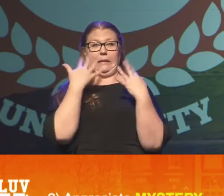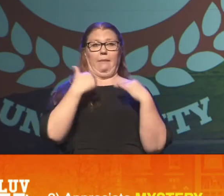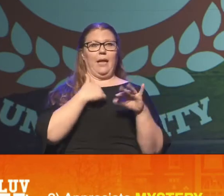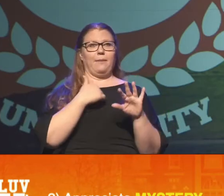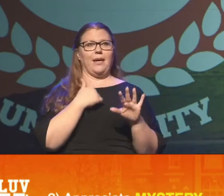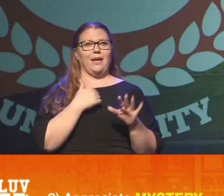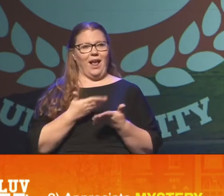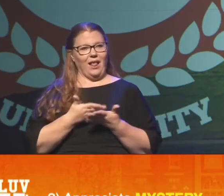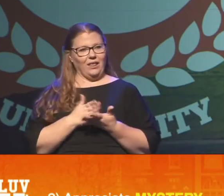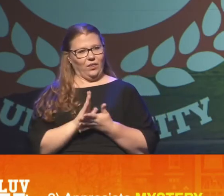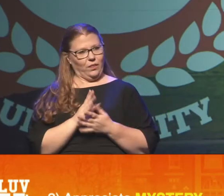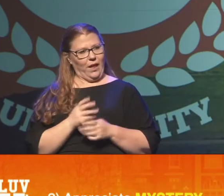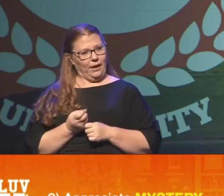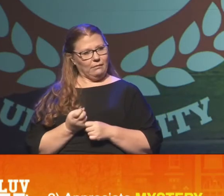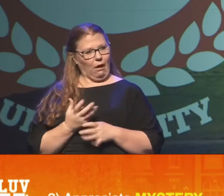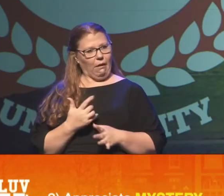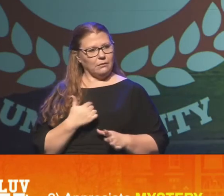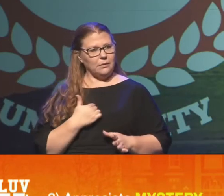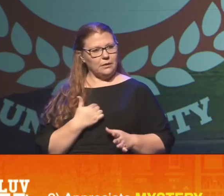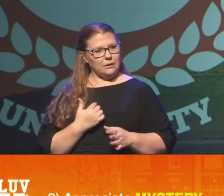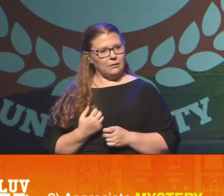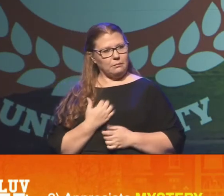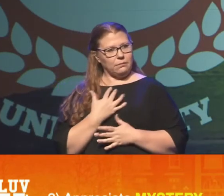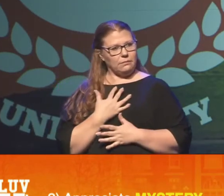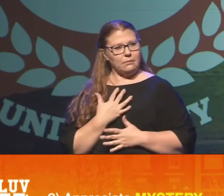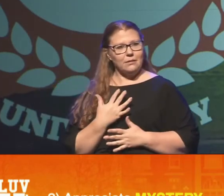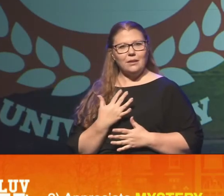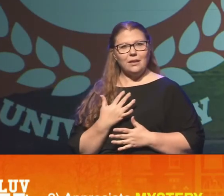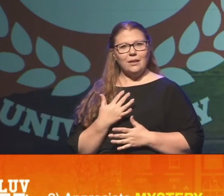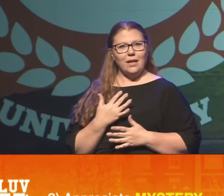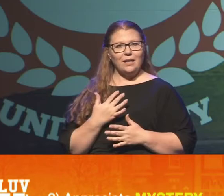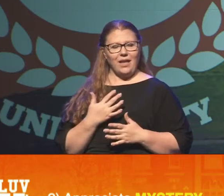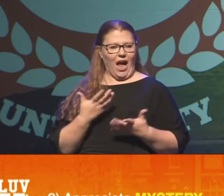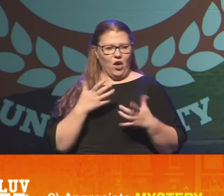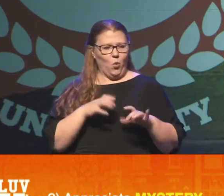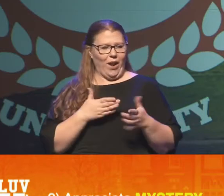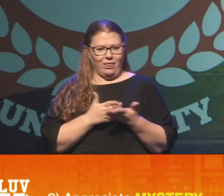let it stimulate me. Rather than letting what I don't know